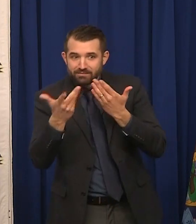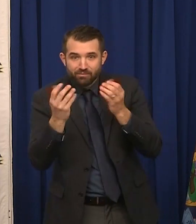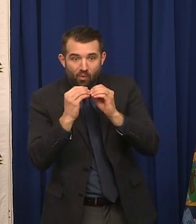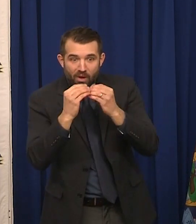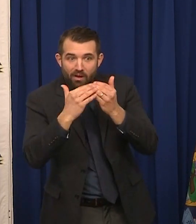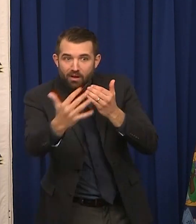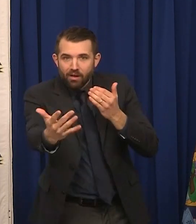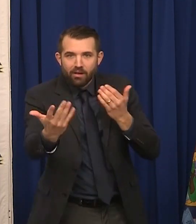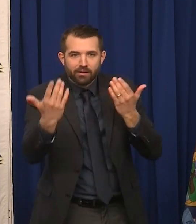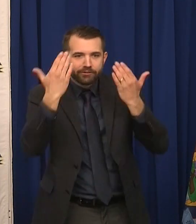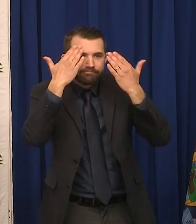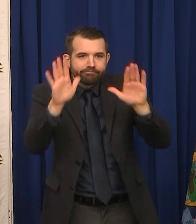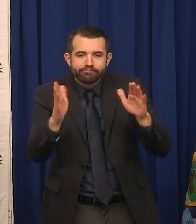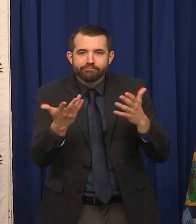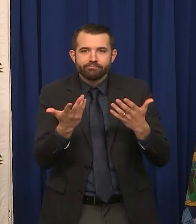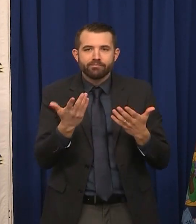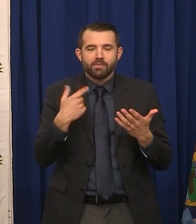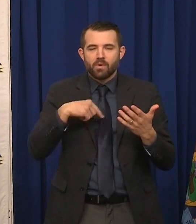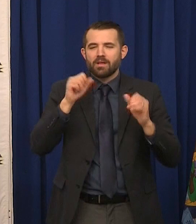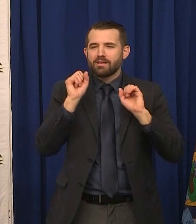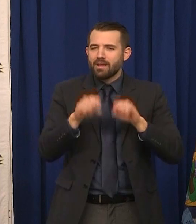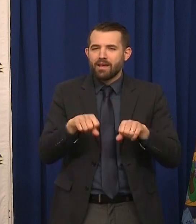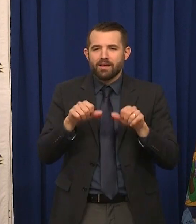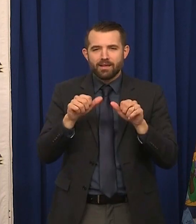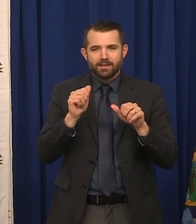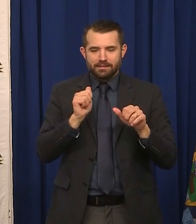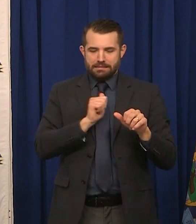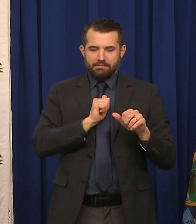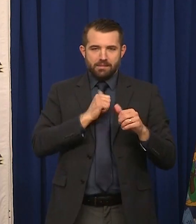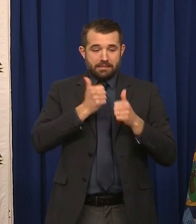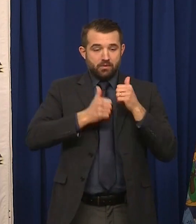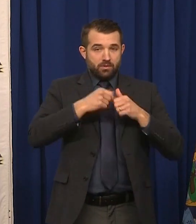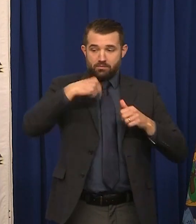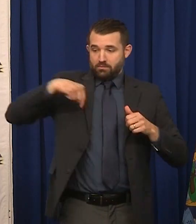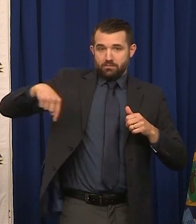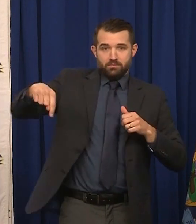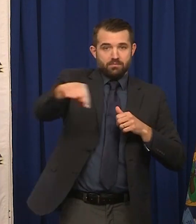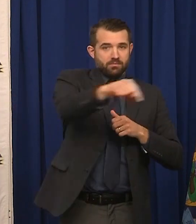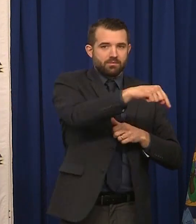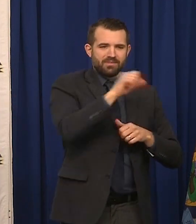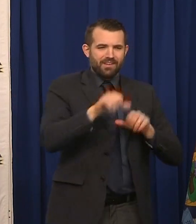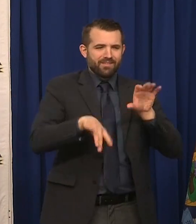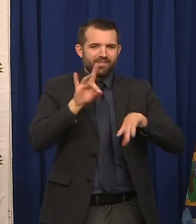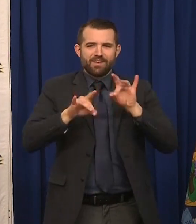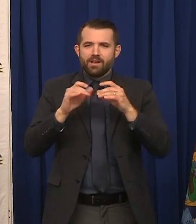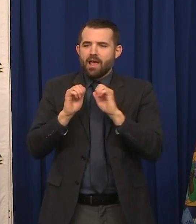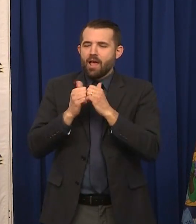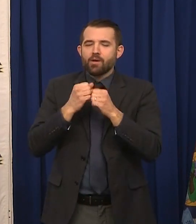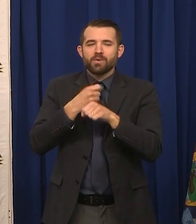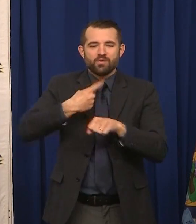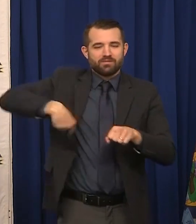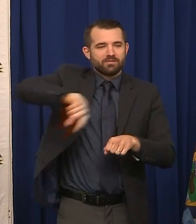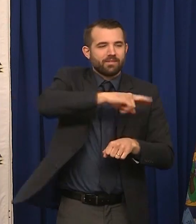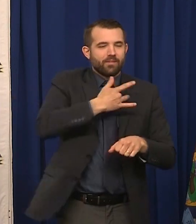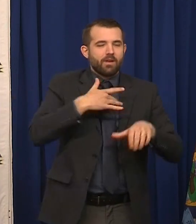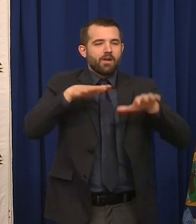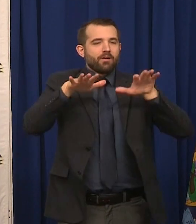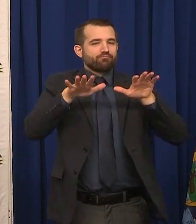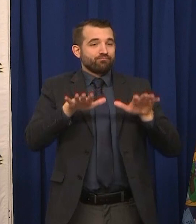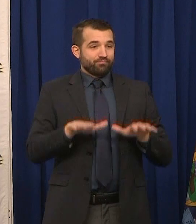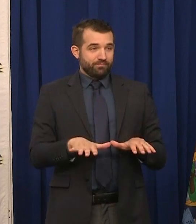part to introduce that degree of settling into our lives. So with that, I'm going to turn first to some questions on the